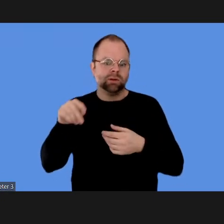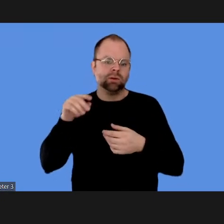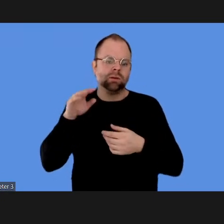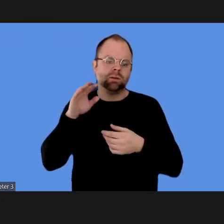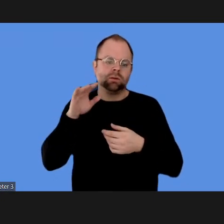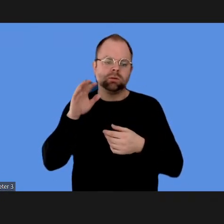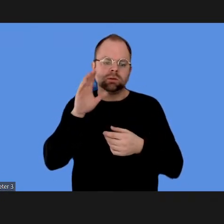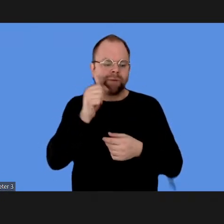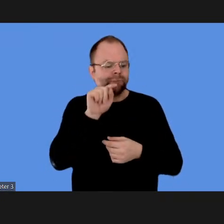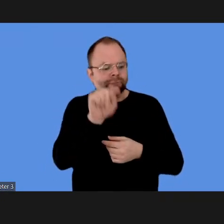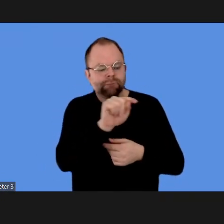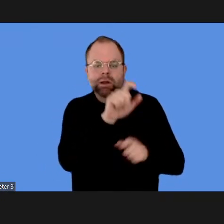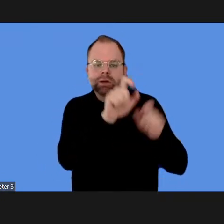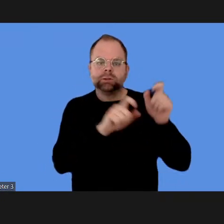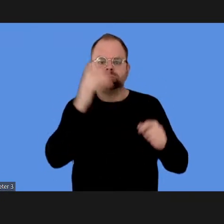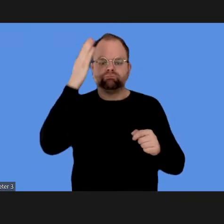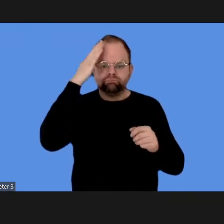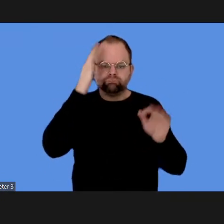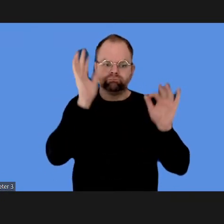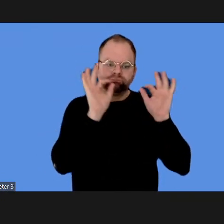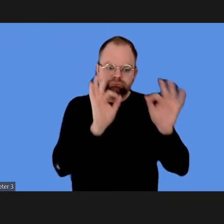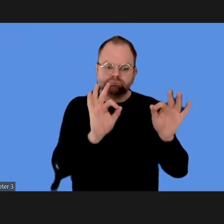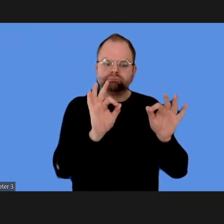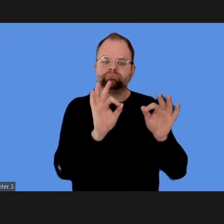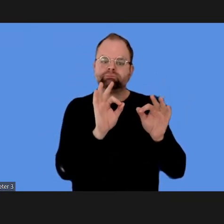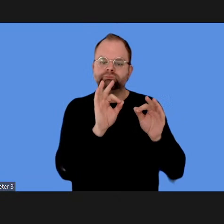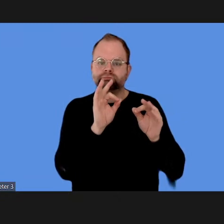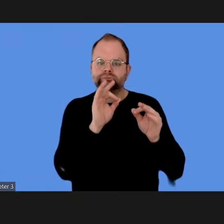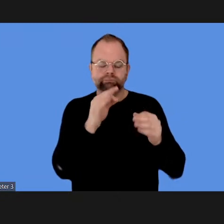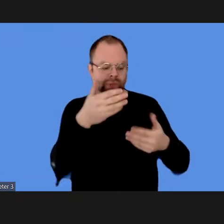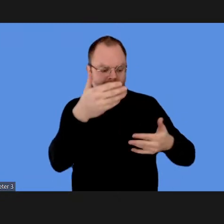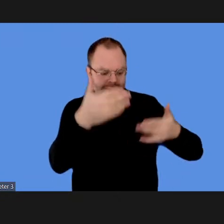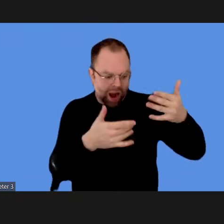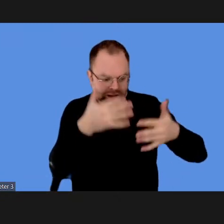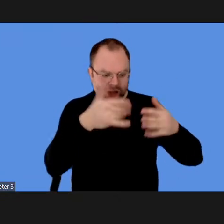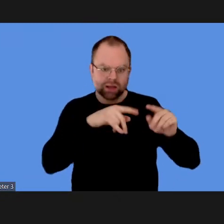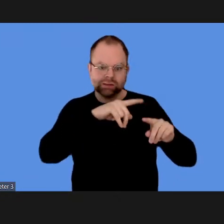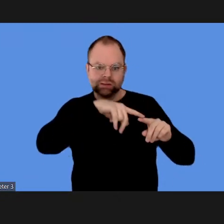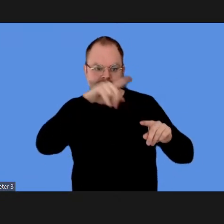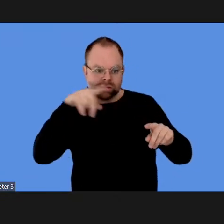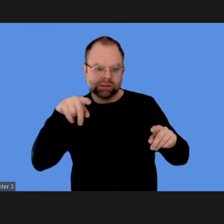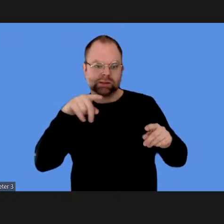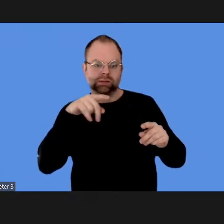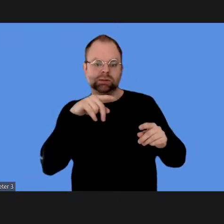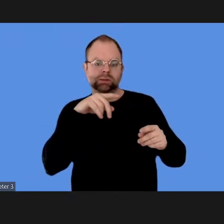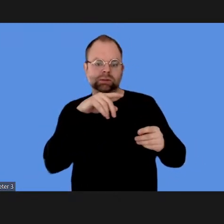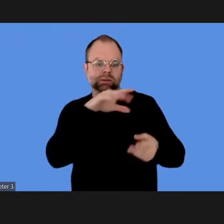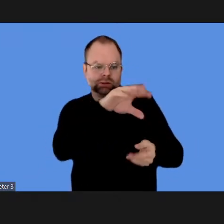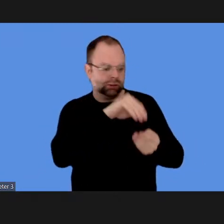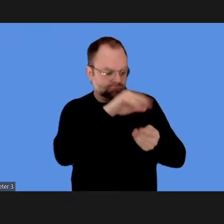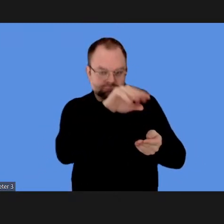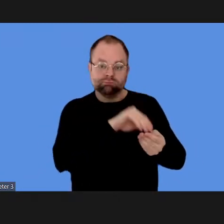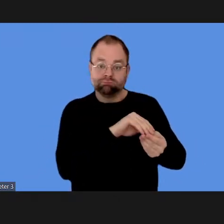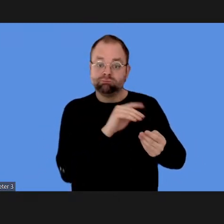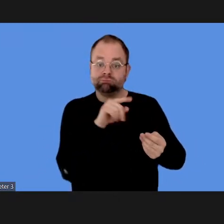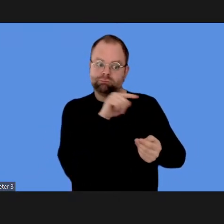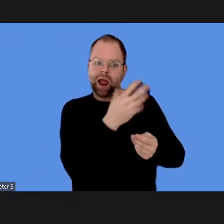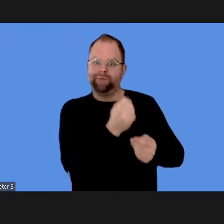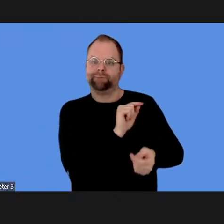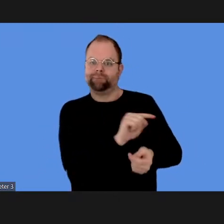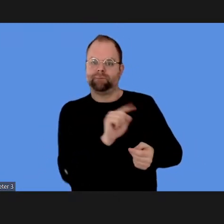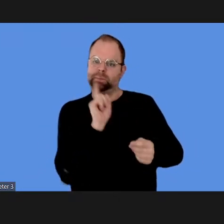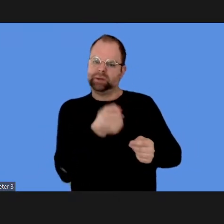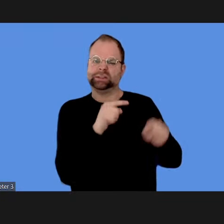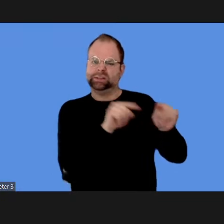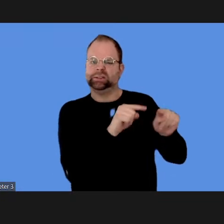mentioning in the morning before the tea. That is where the challenge is facing Africa. Data can